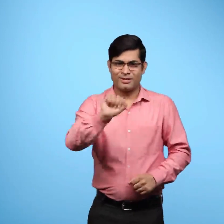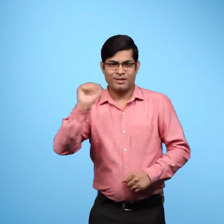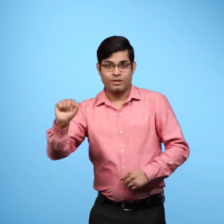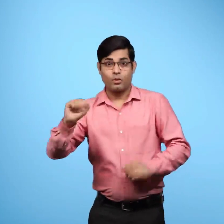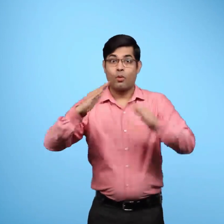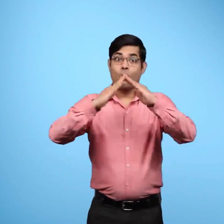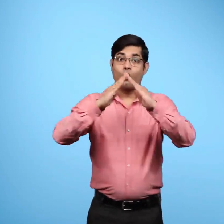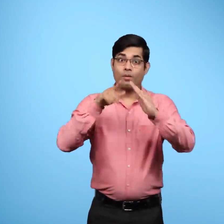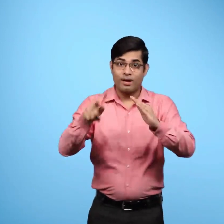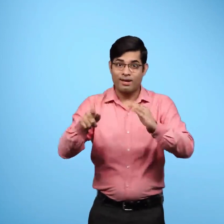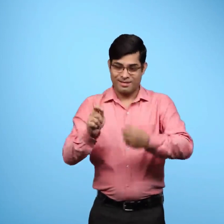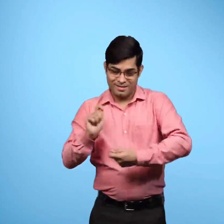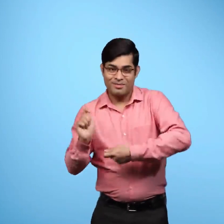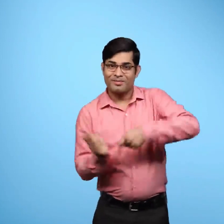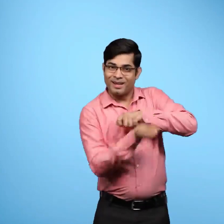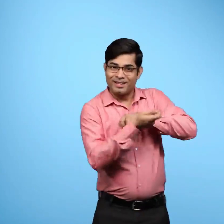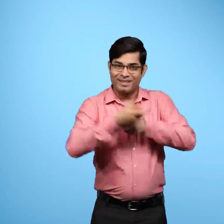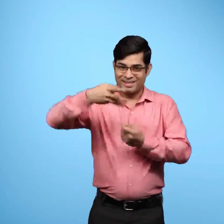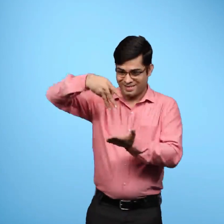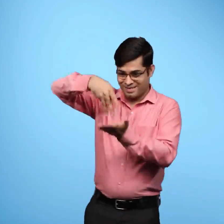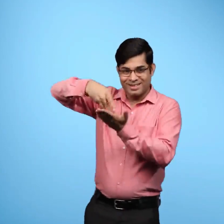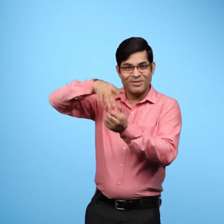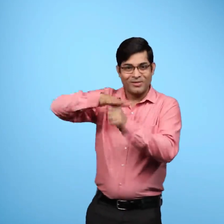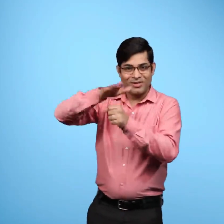have each brought their own stump from home.